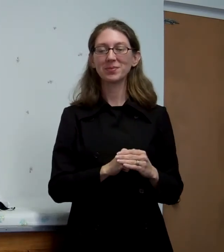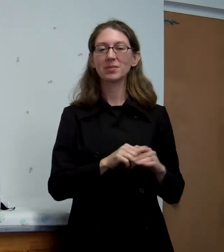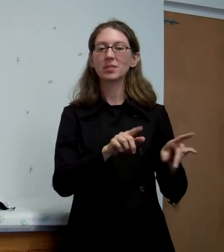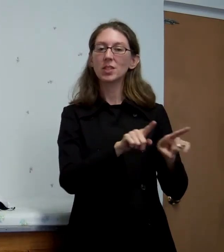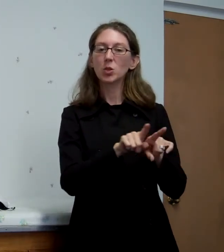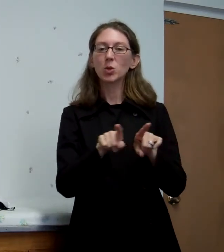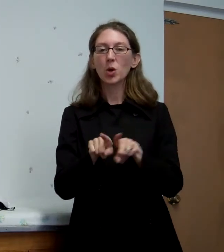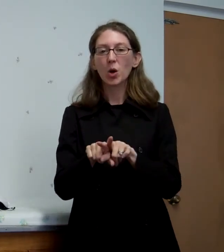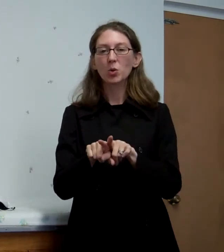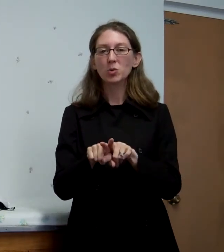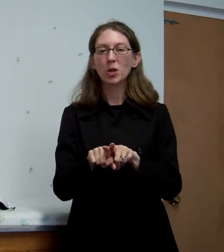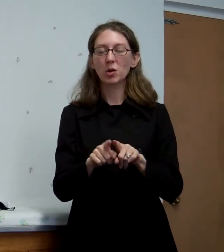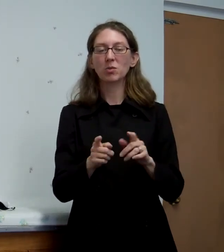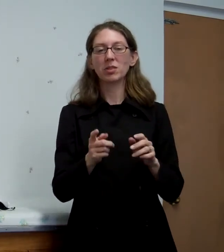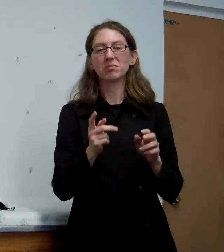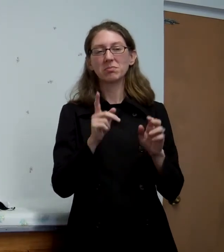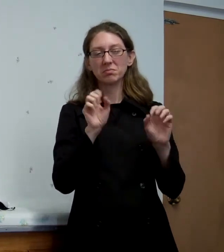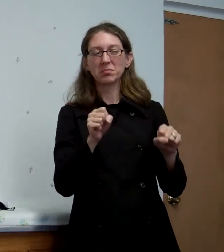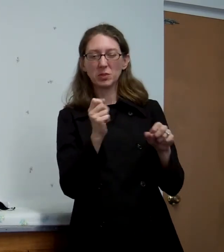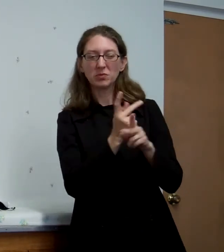and they're moderately user-friendly.